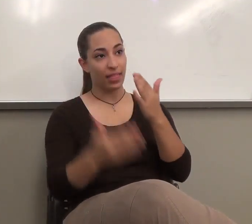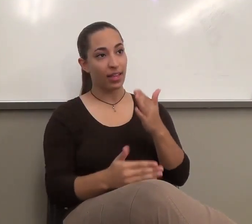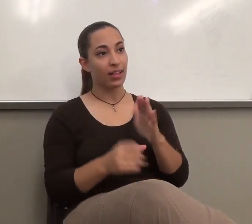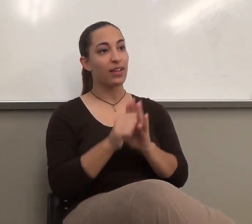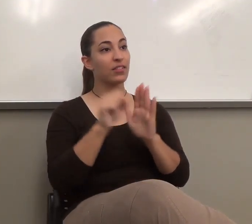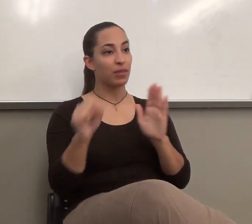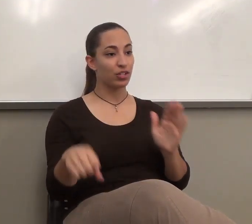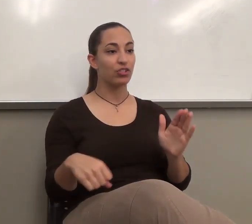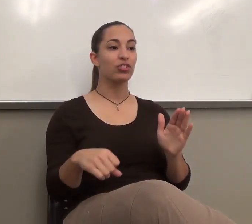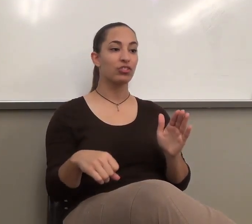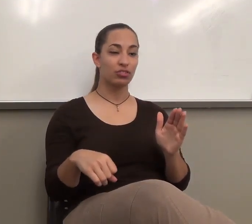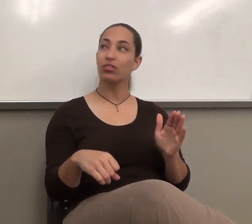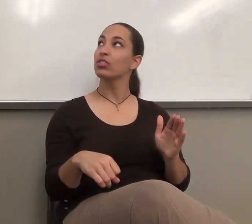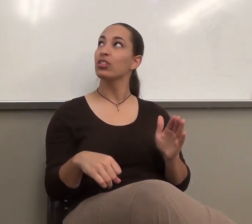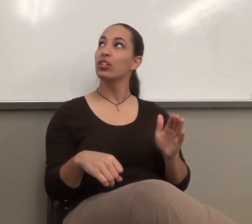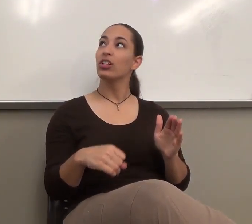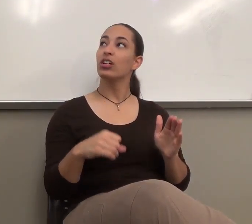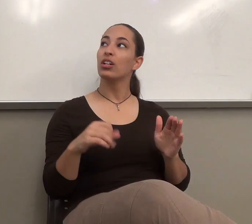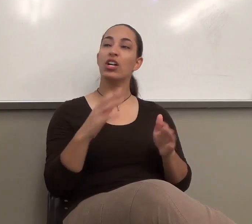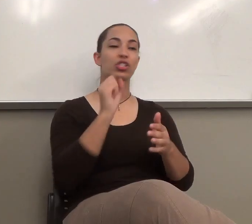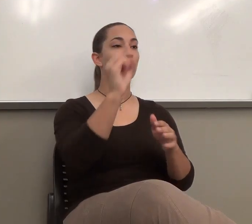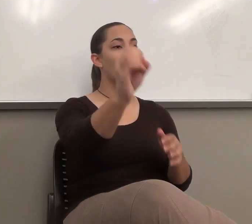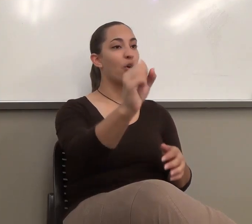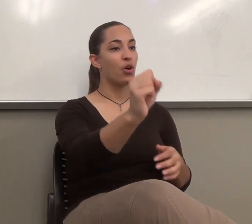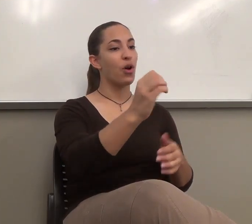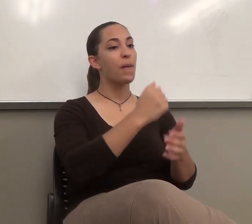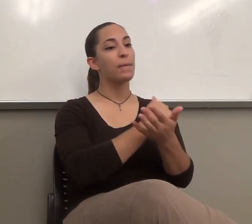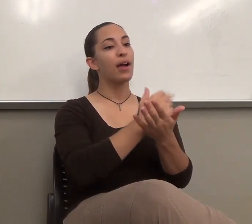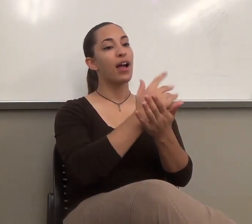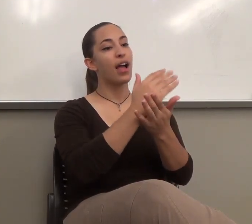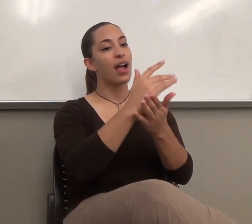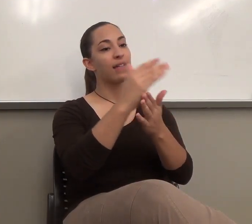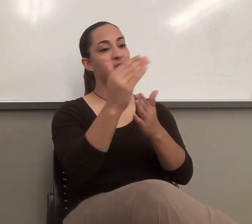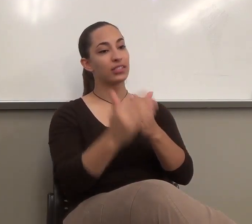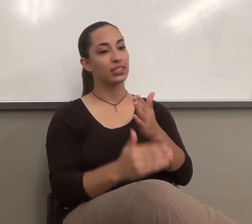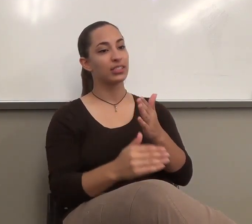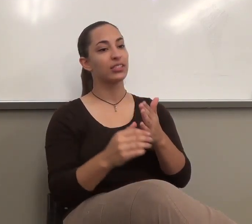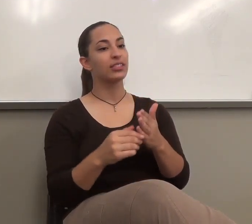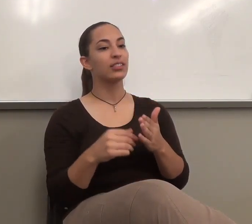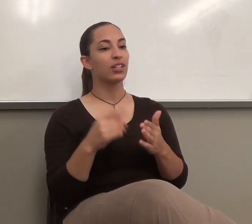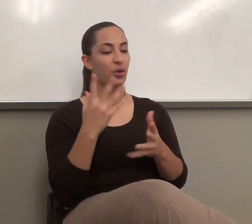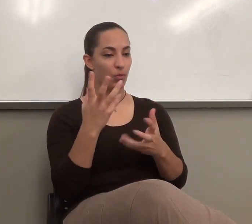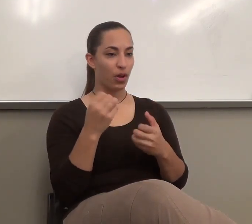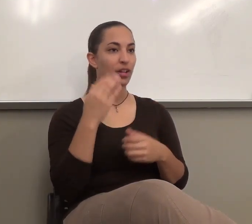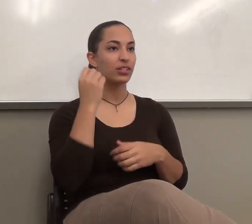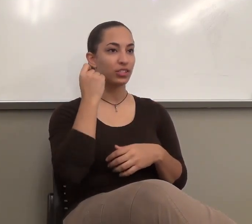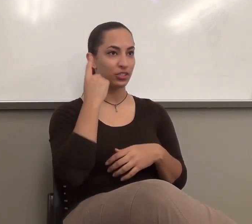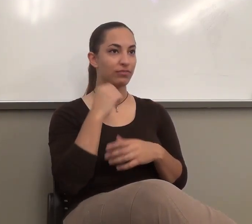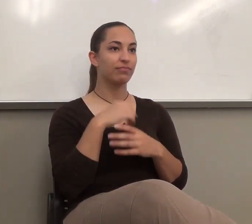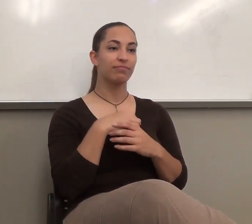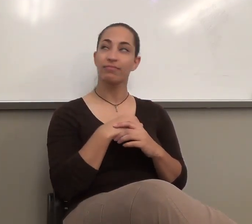mean. Okay? So some of these we already know. These are the non-standard. Okay?